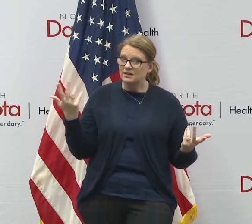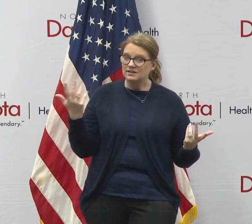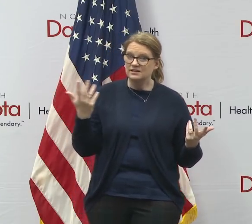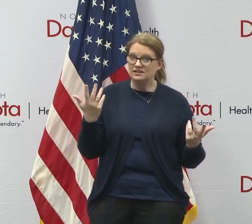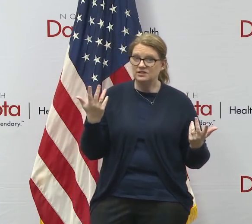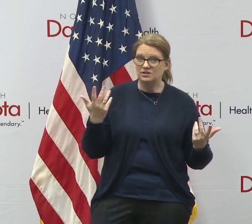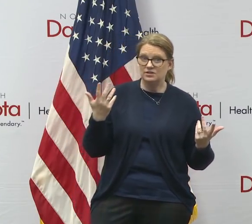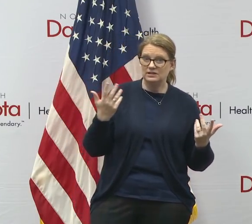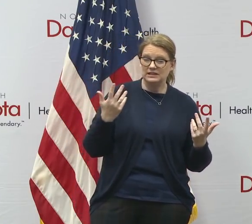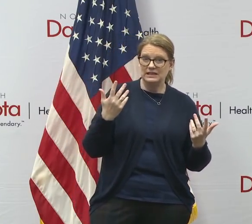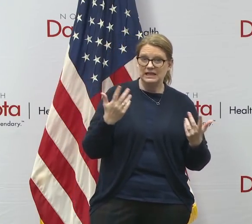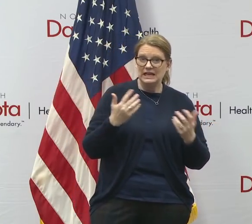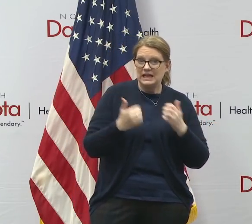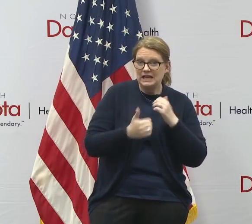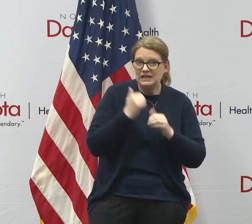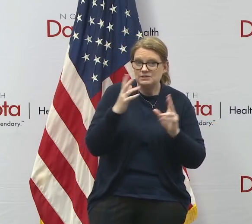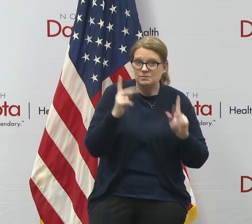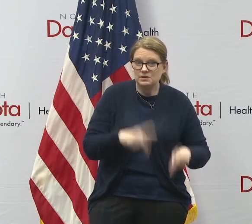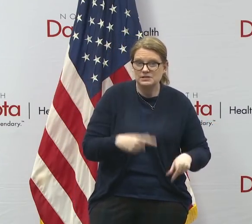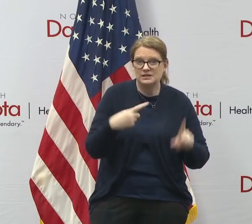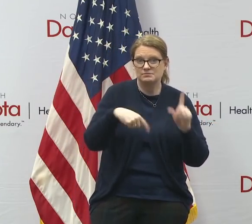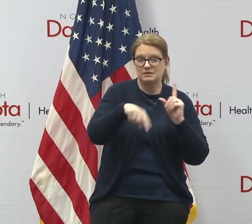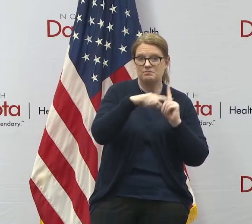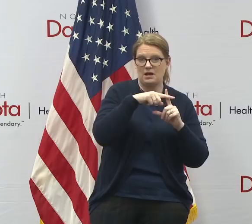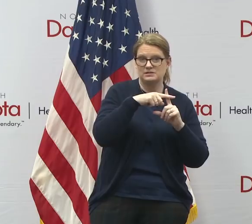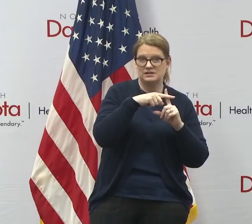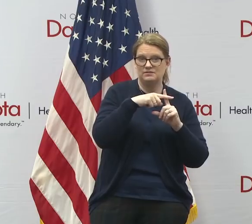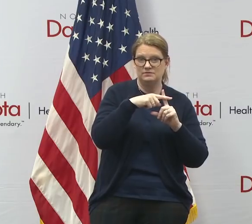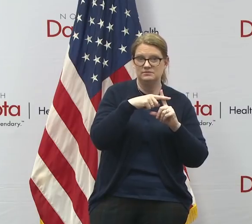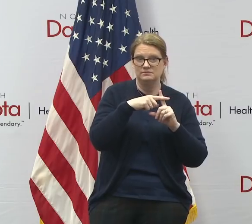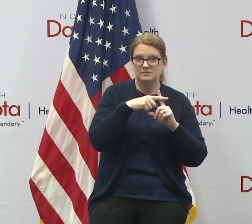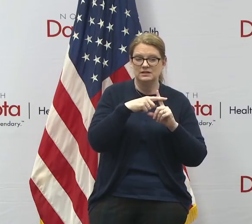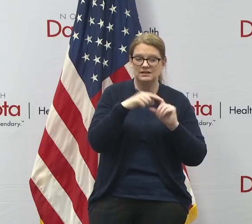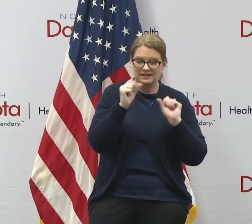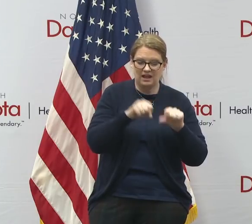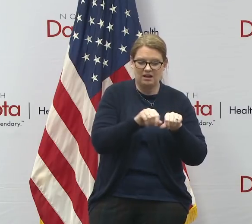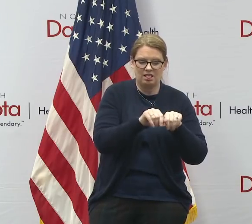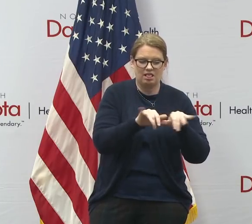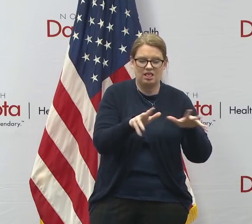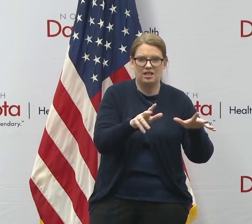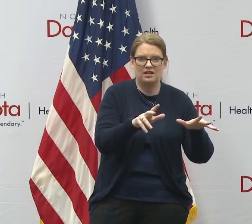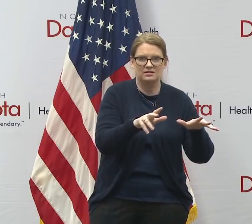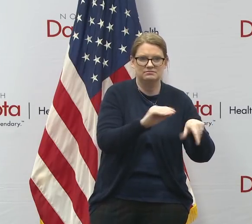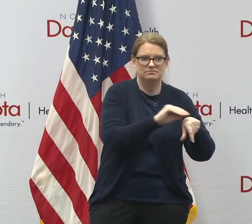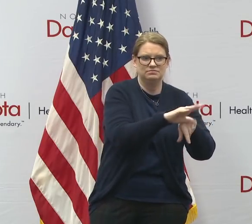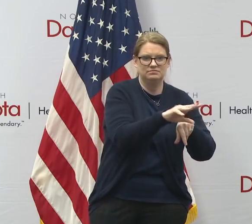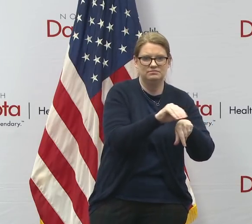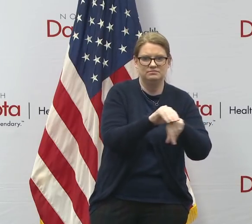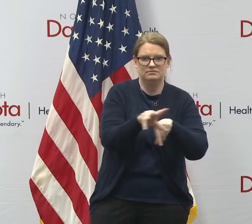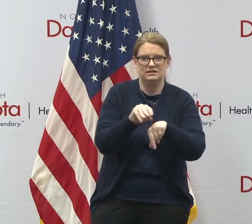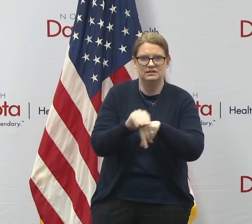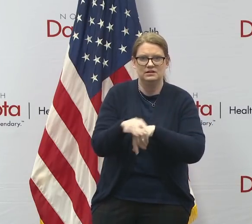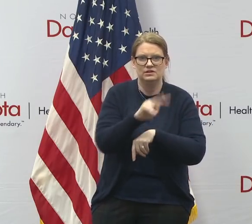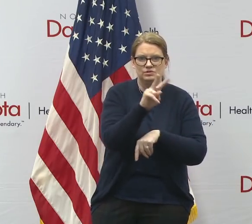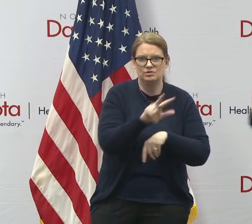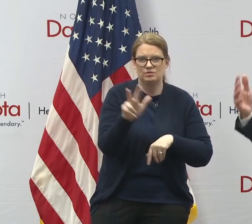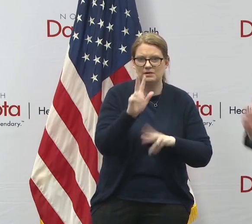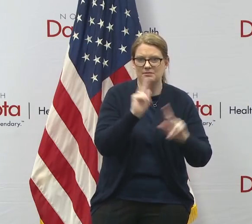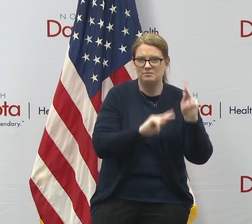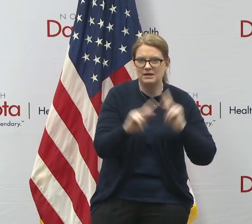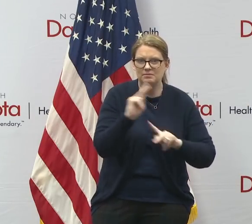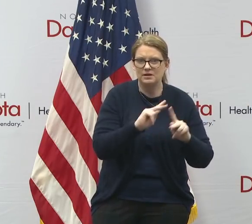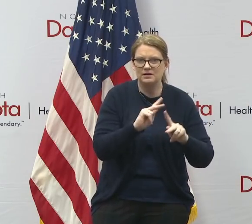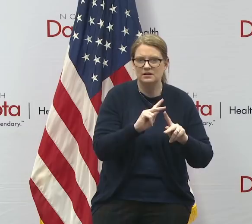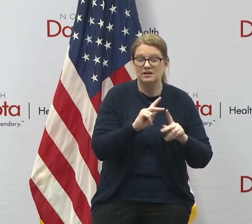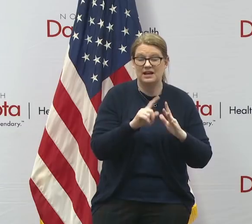because each person who's been positive has an opportunity to infect 2 to 3 other people, is that it would be, when you multiply all